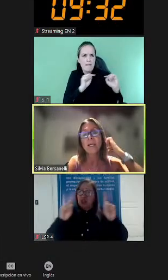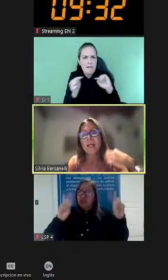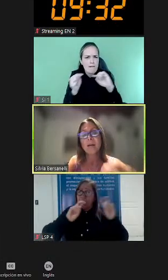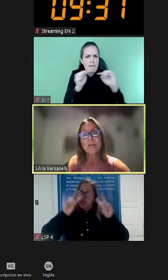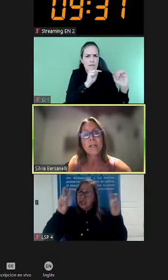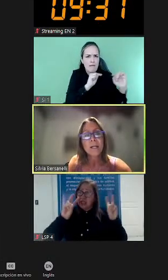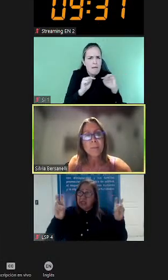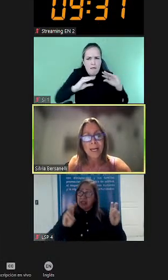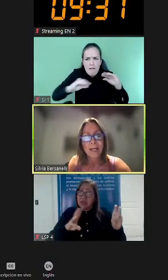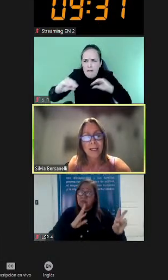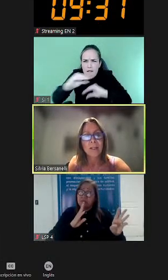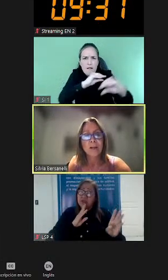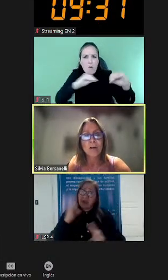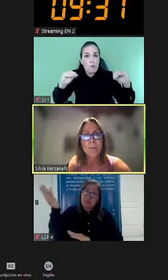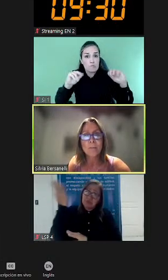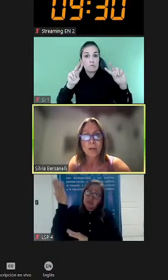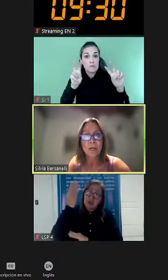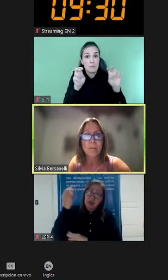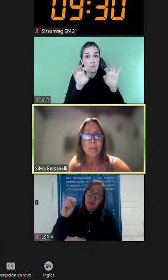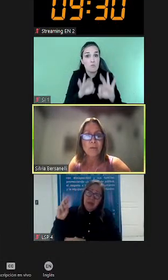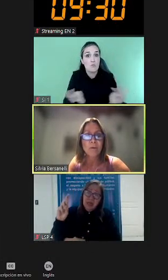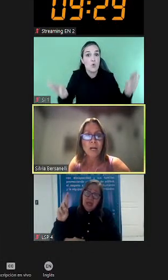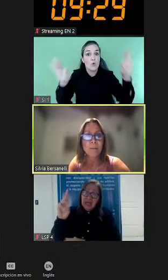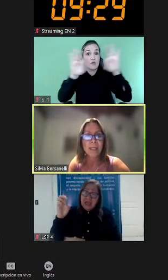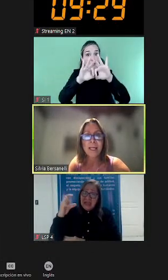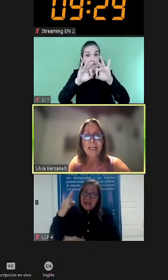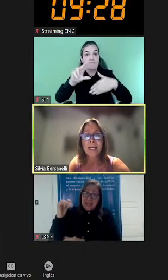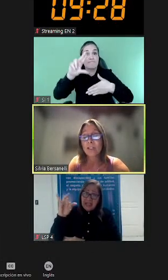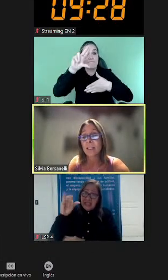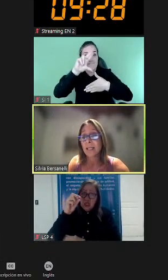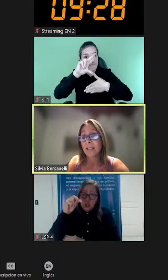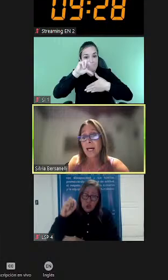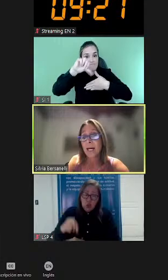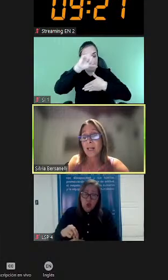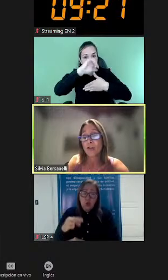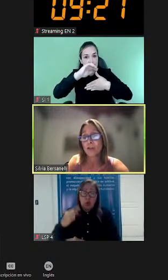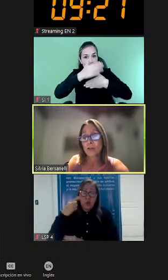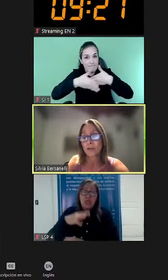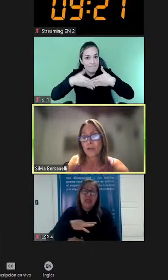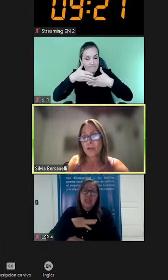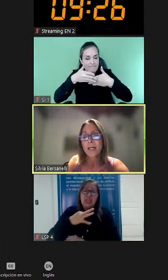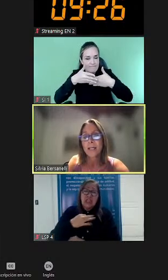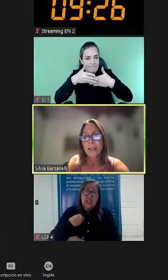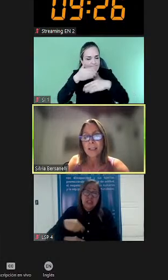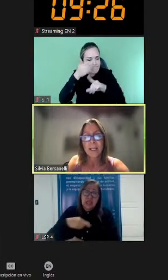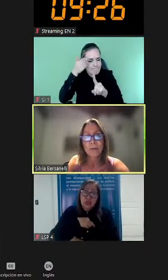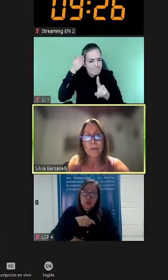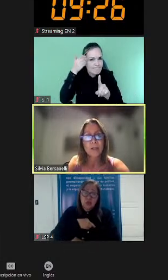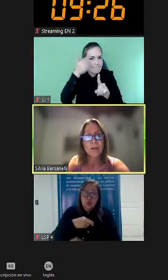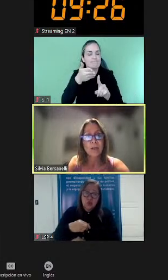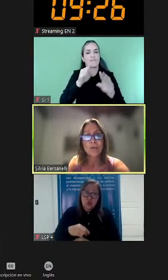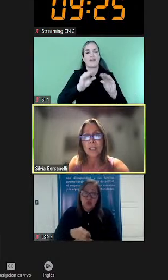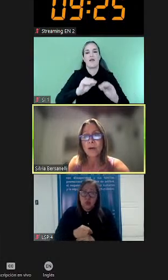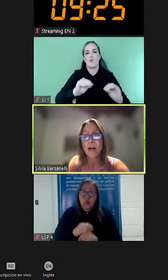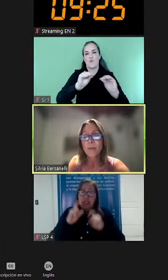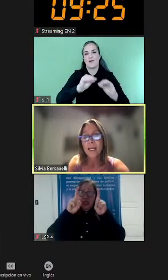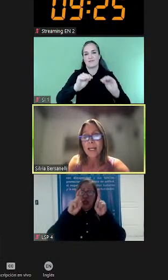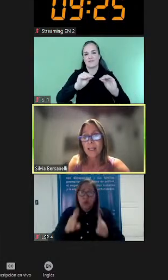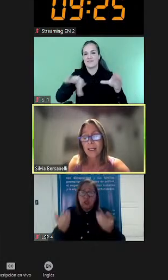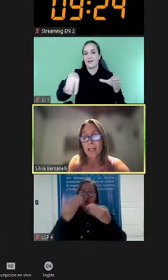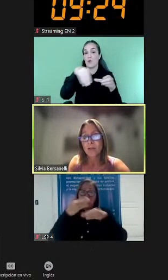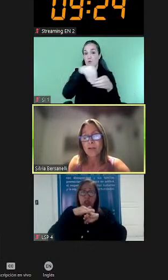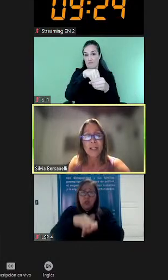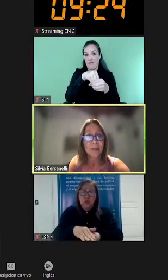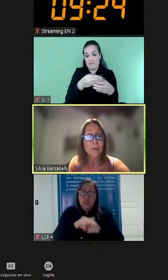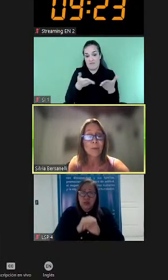the different topics proposed for the region but a specifically the one that we are interested about